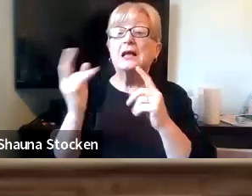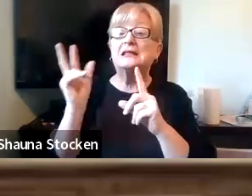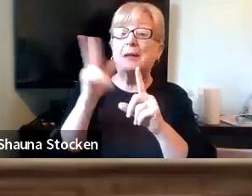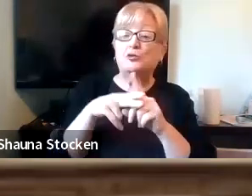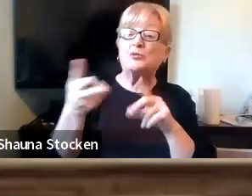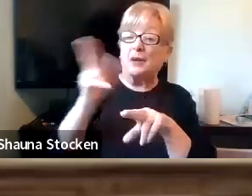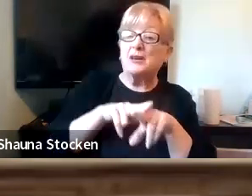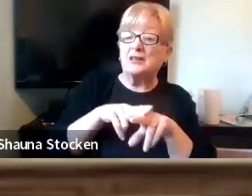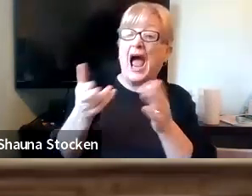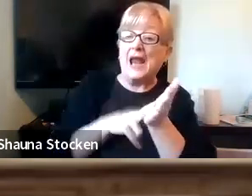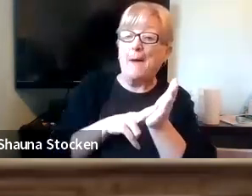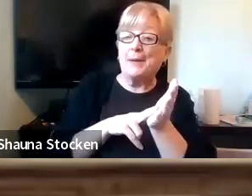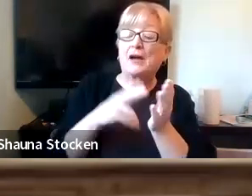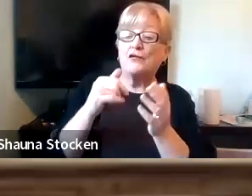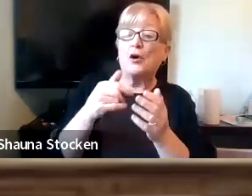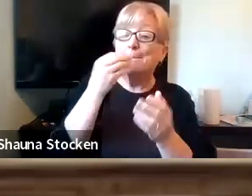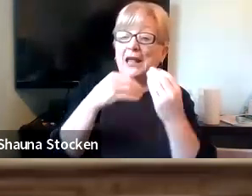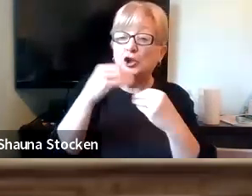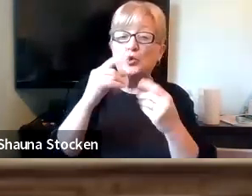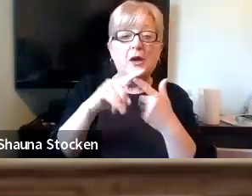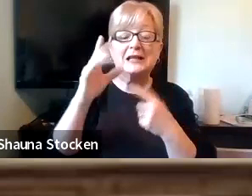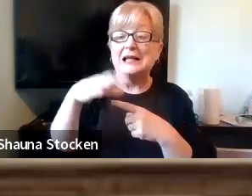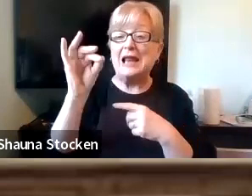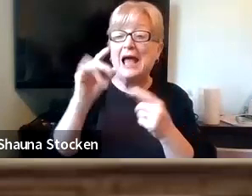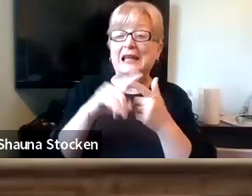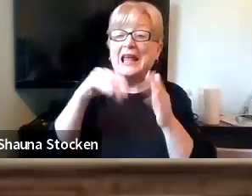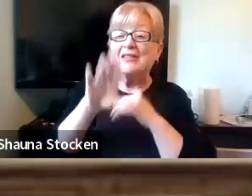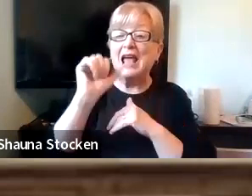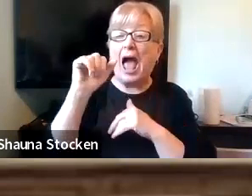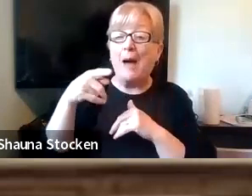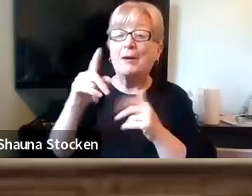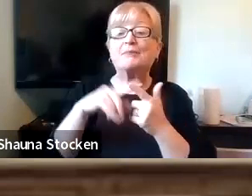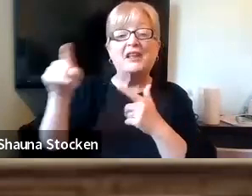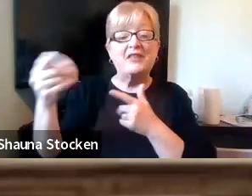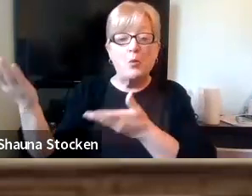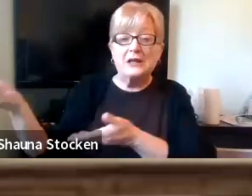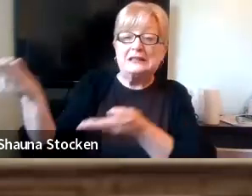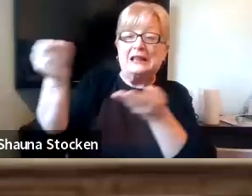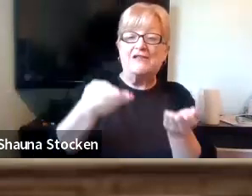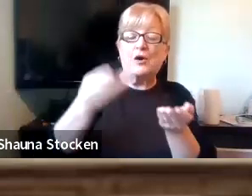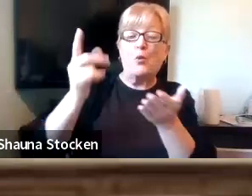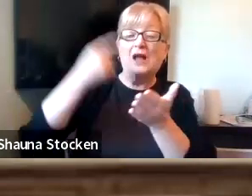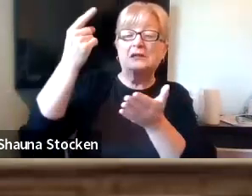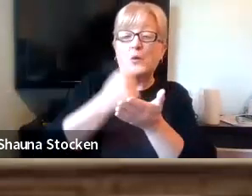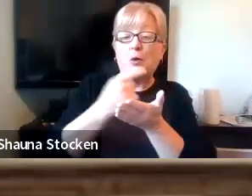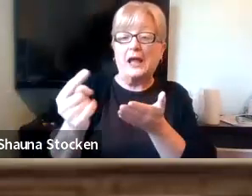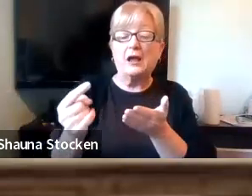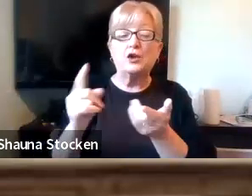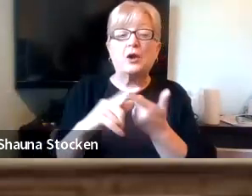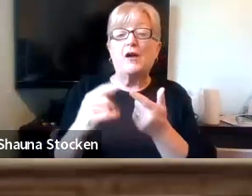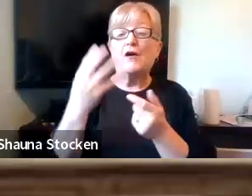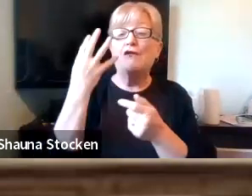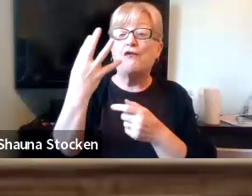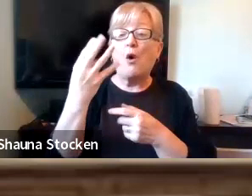select your food right within the app, and they deliver once a week, and you can get anywhere from 4 meals up